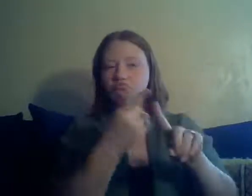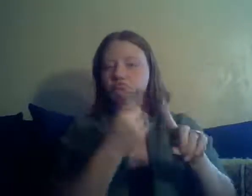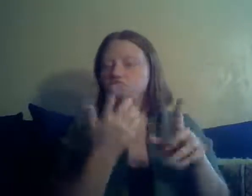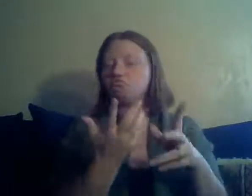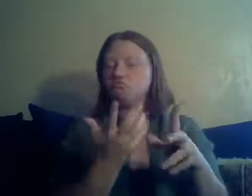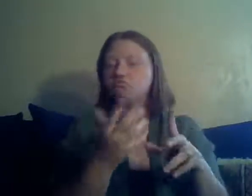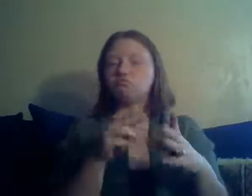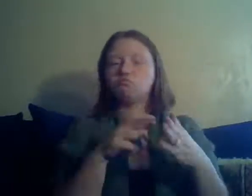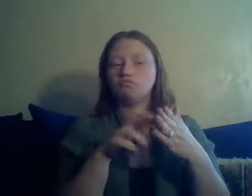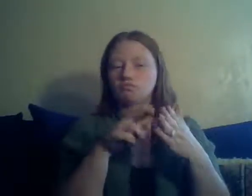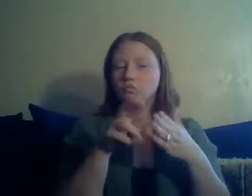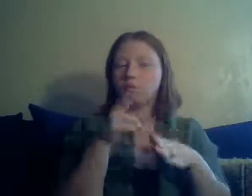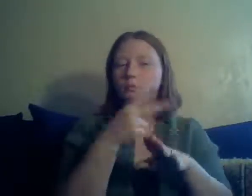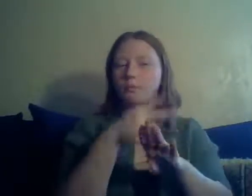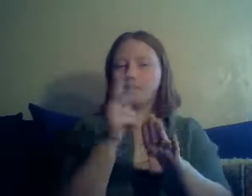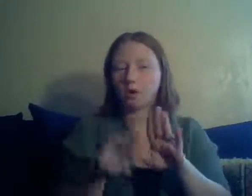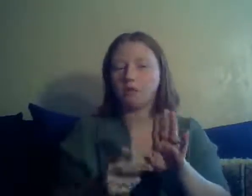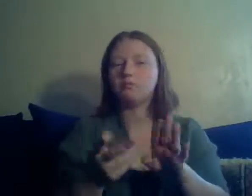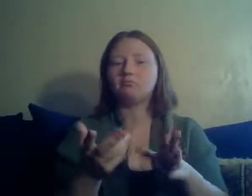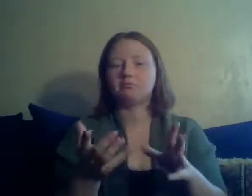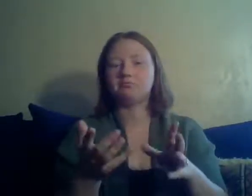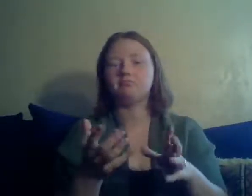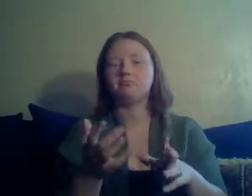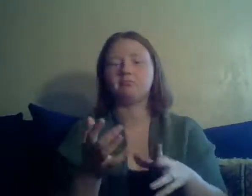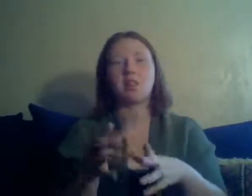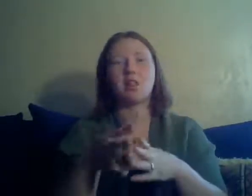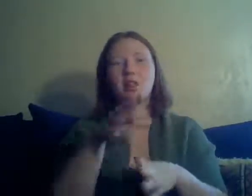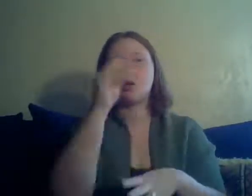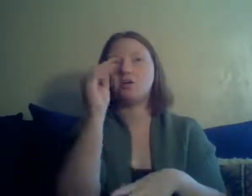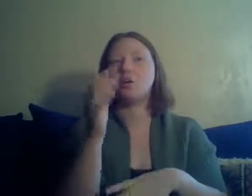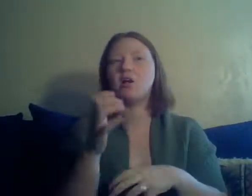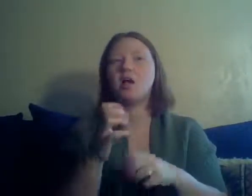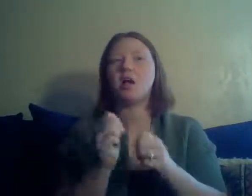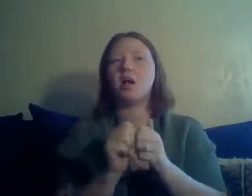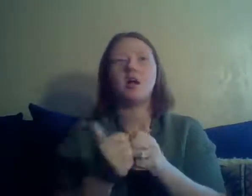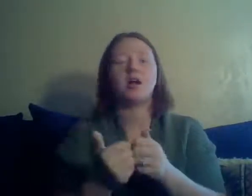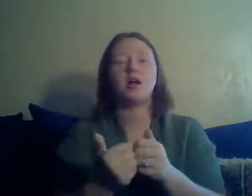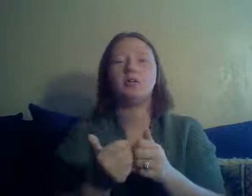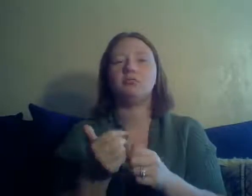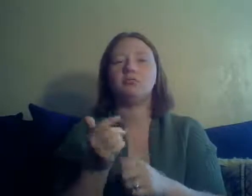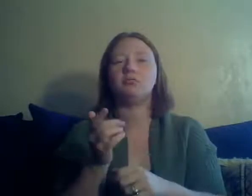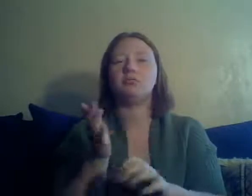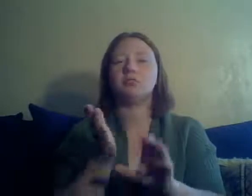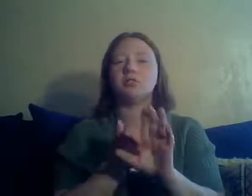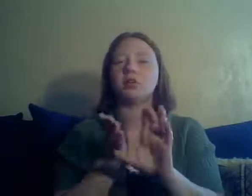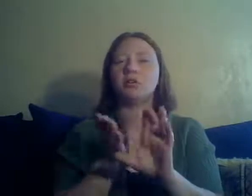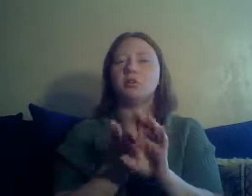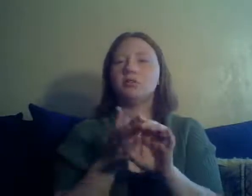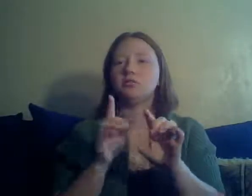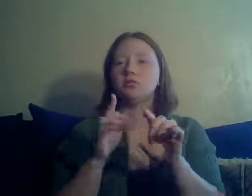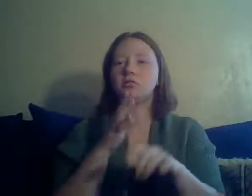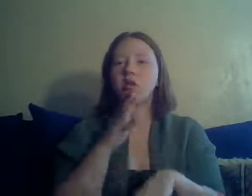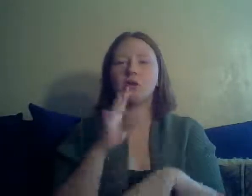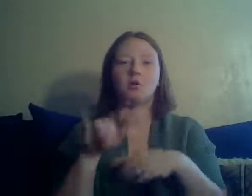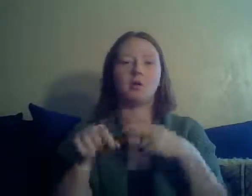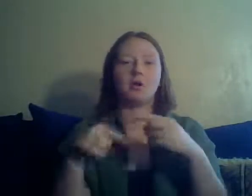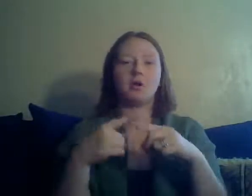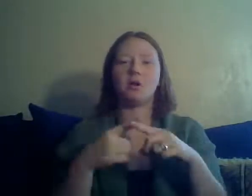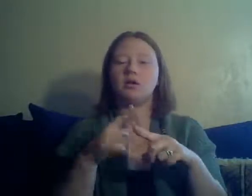that paper, they learned all kinds of things. They learned how psychologists talk about different issues in the area. They learned